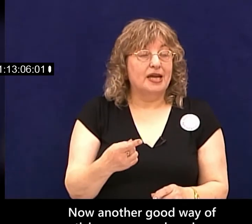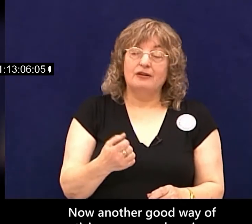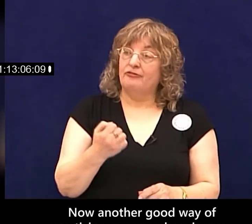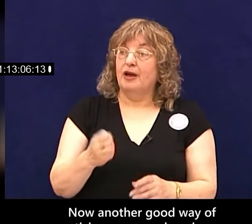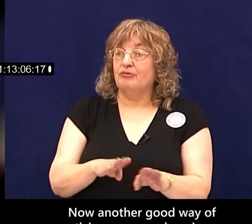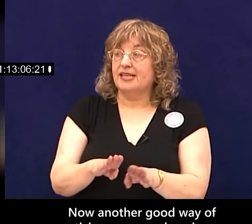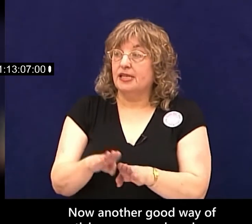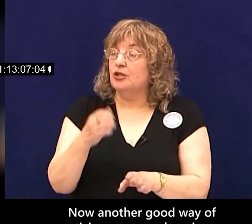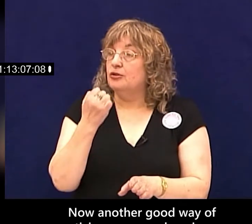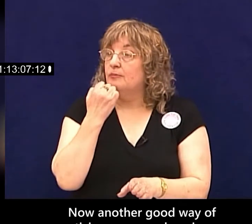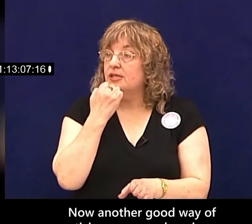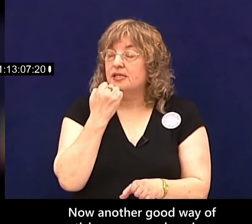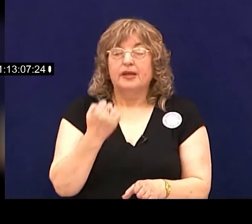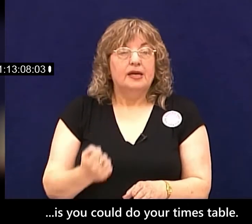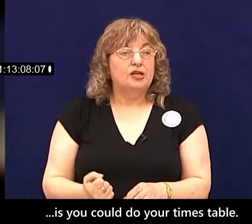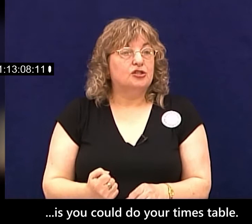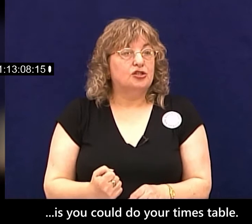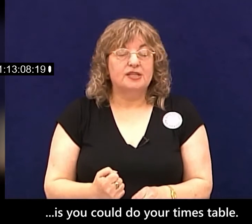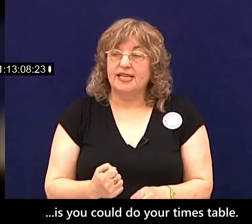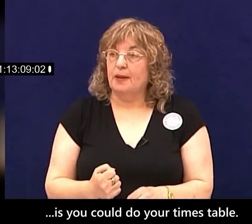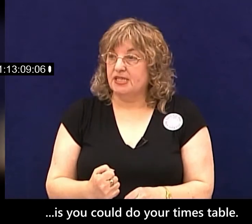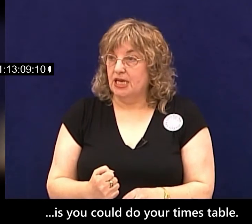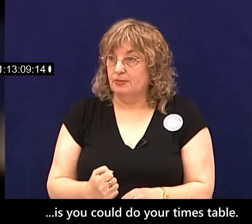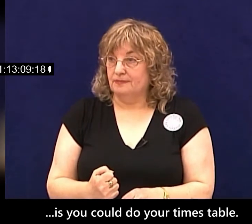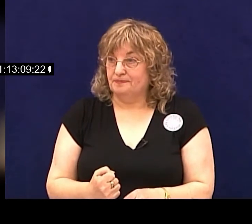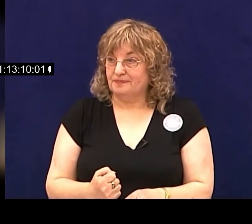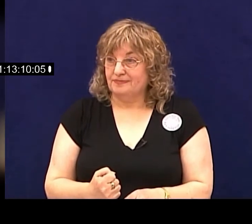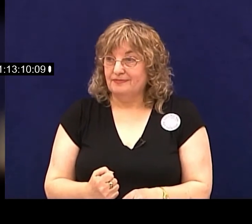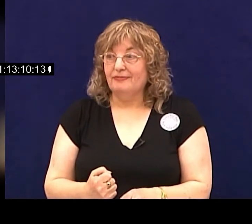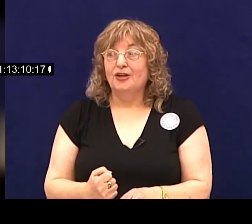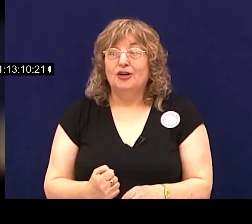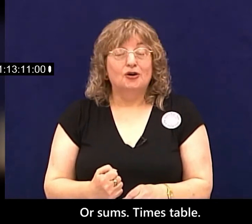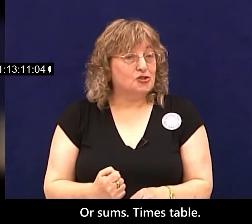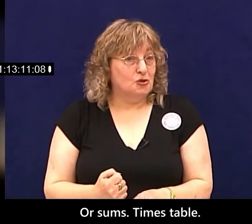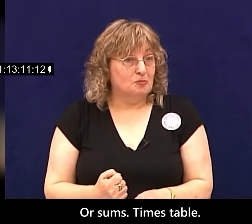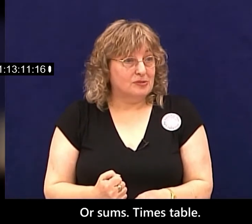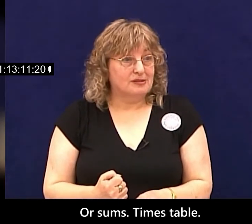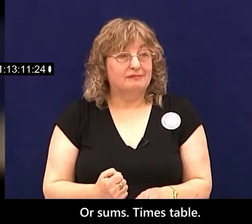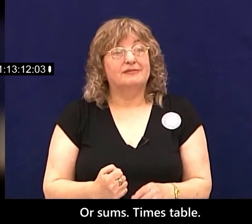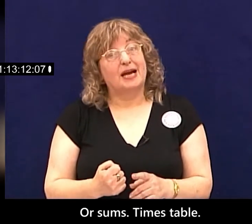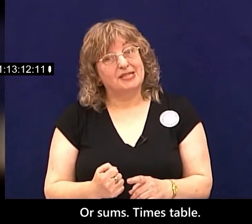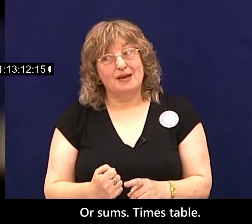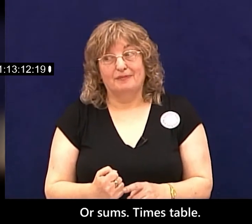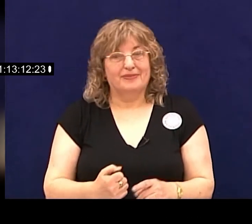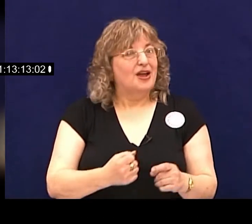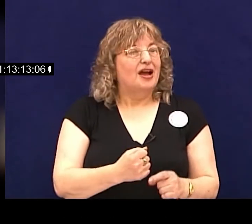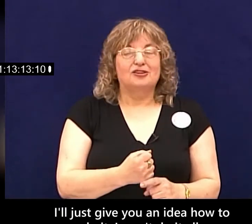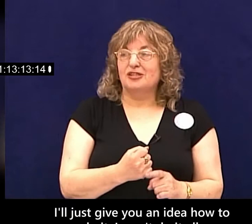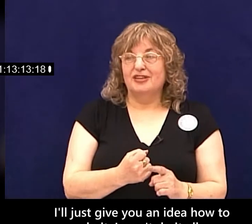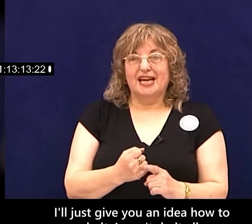of practicing your numbers is you could do your times table or sums. Times table. I'll just give you an idea